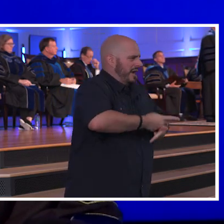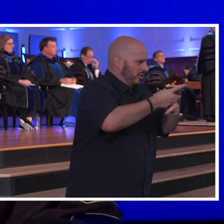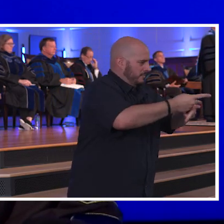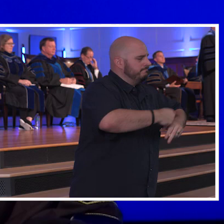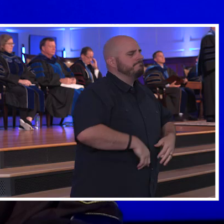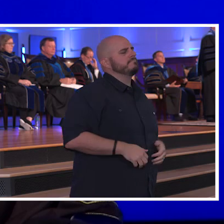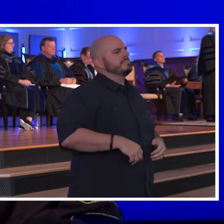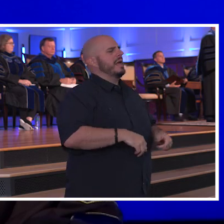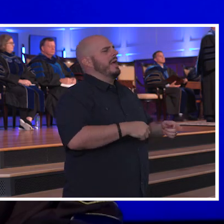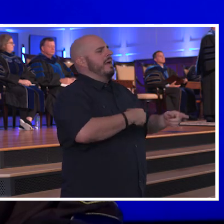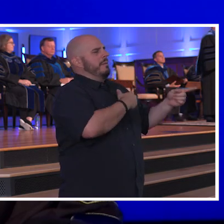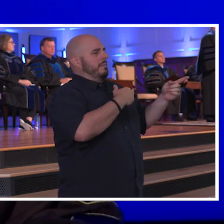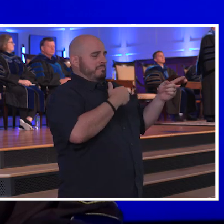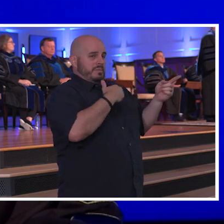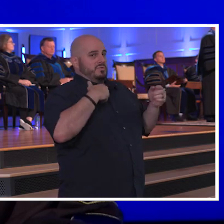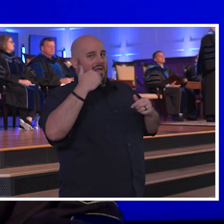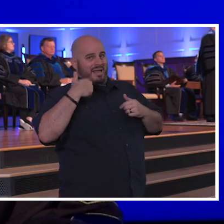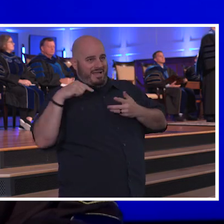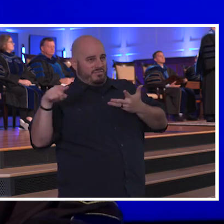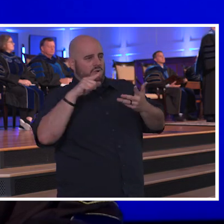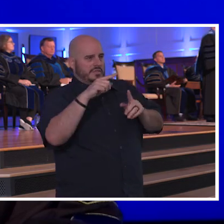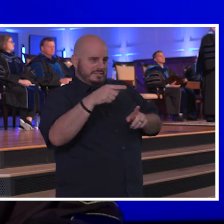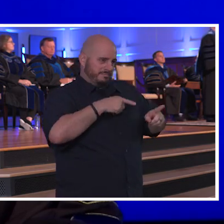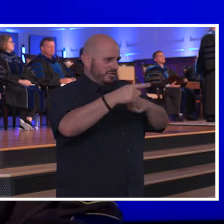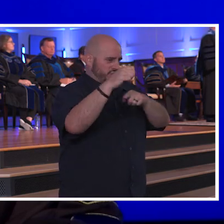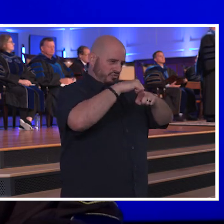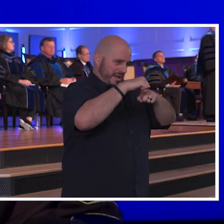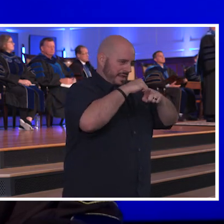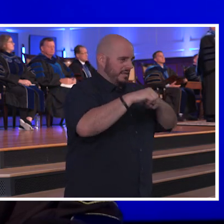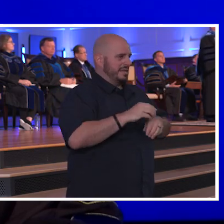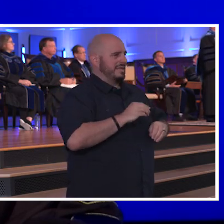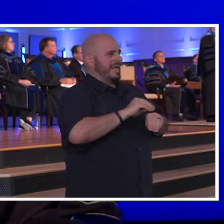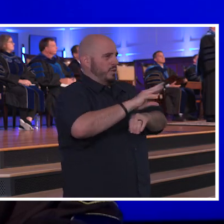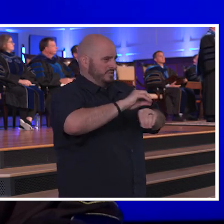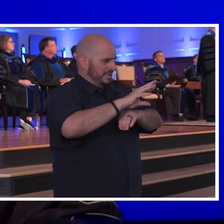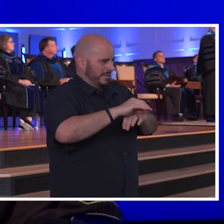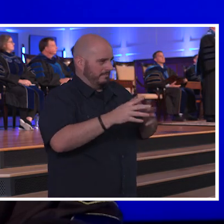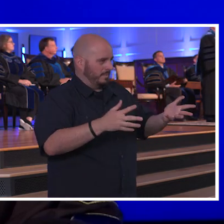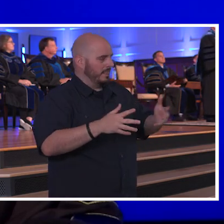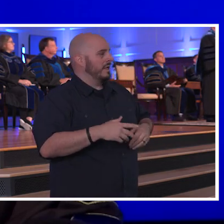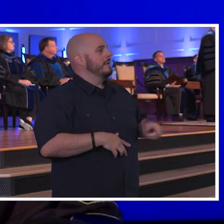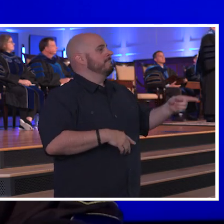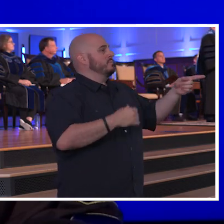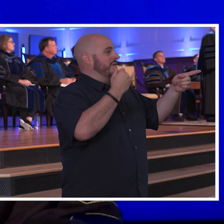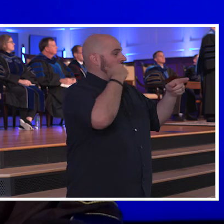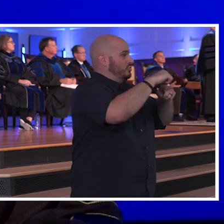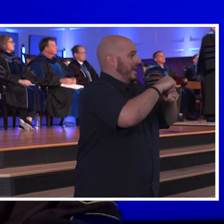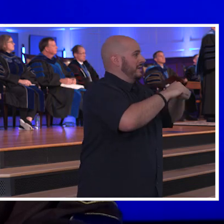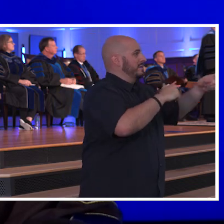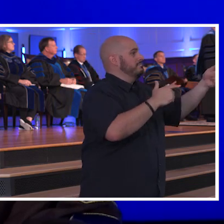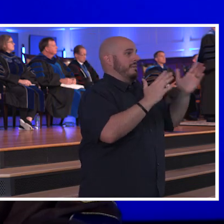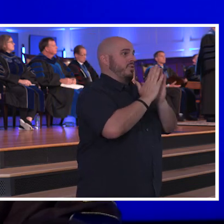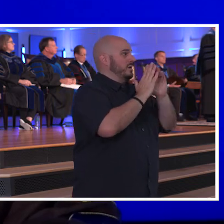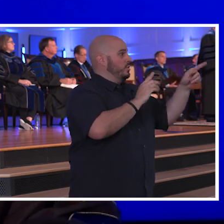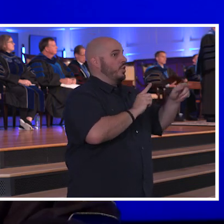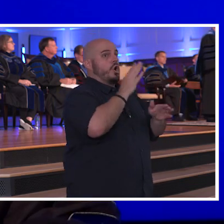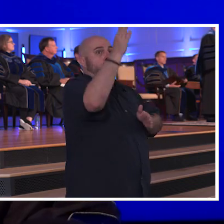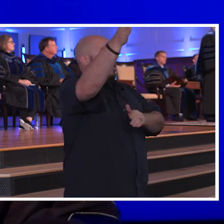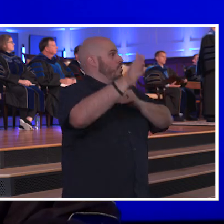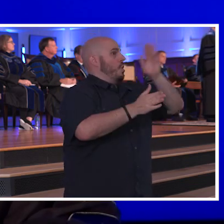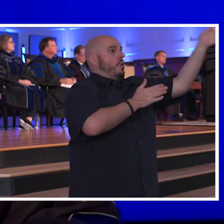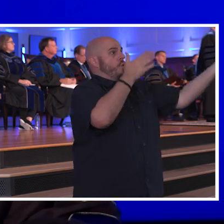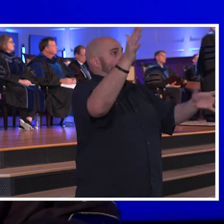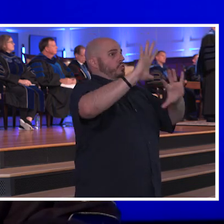trained in counseling. In fact, many of our counseling students, my prayer is that you will go to the nations and serve in this very vital